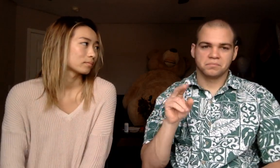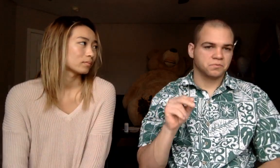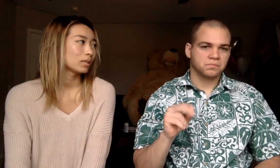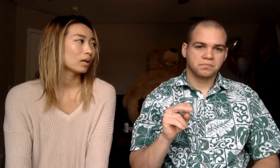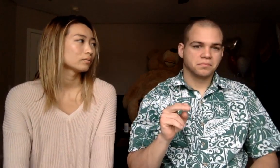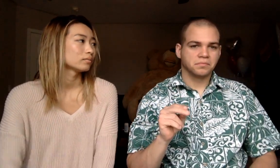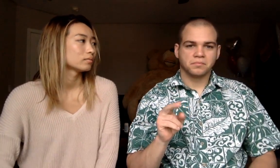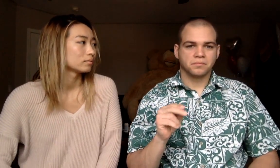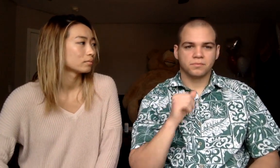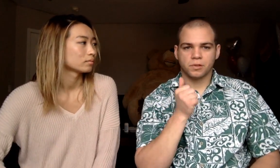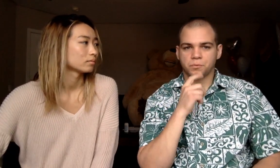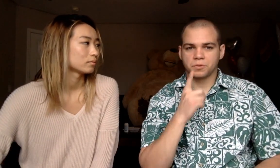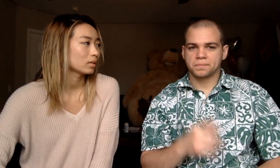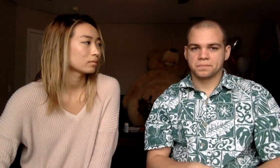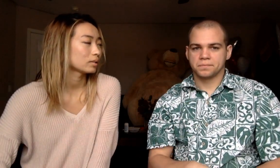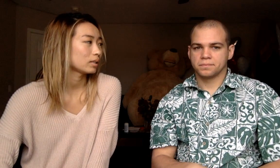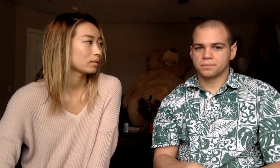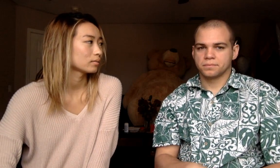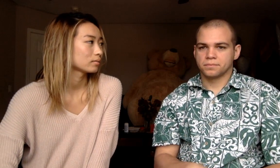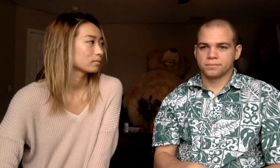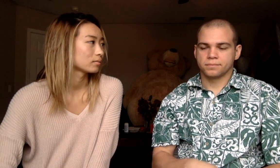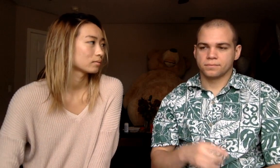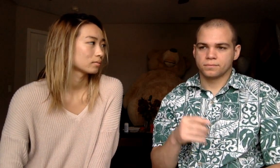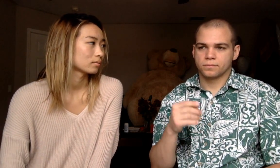No, not really.